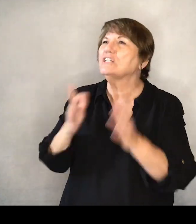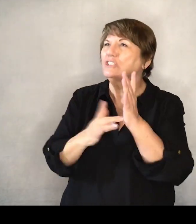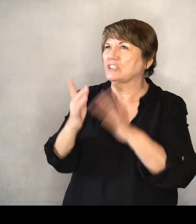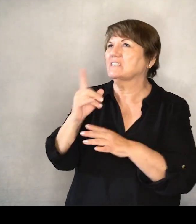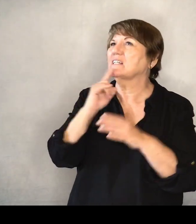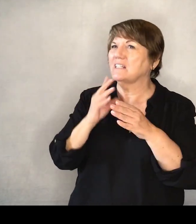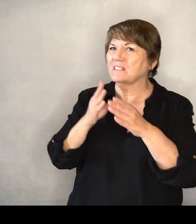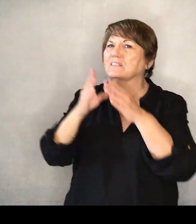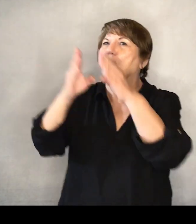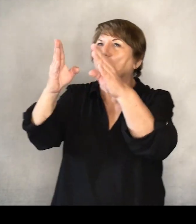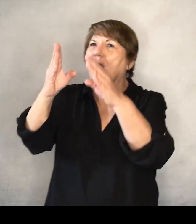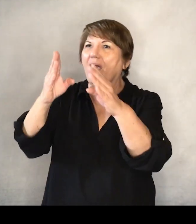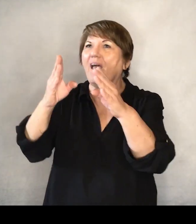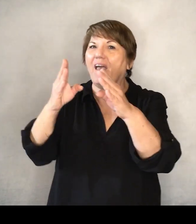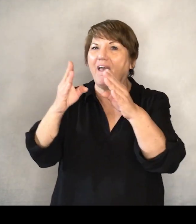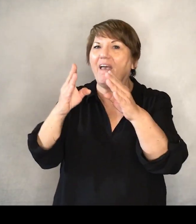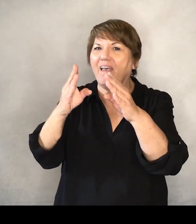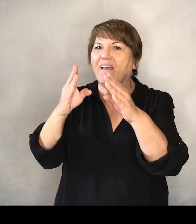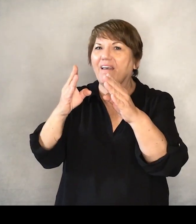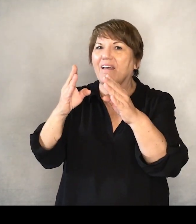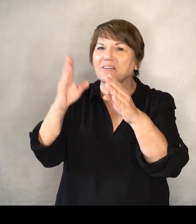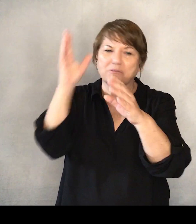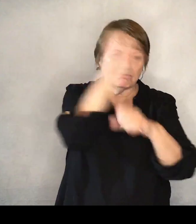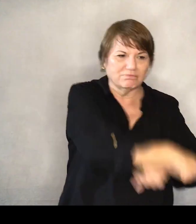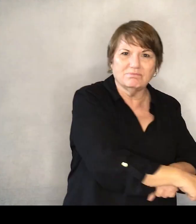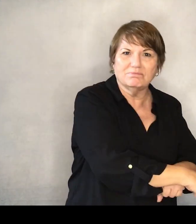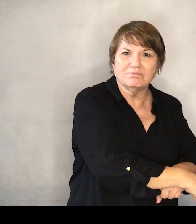Jesus is the way out.